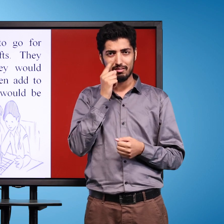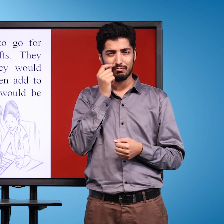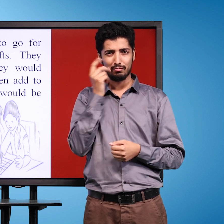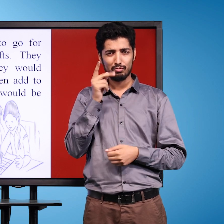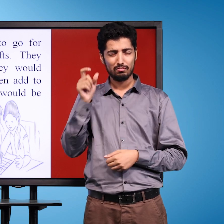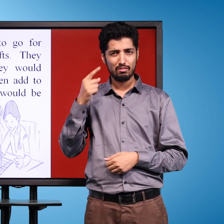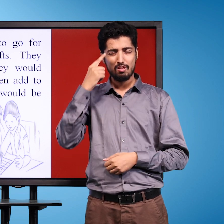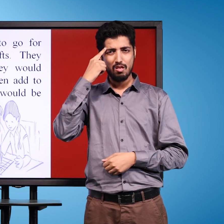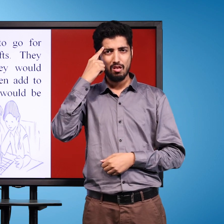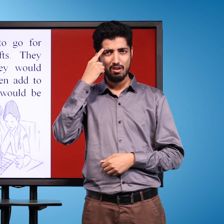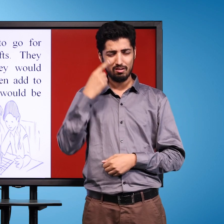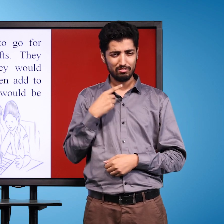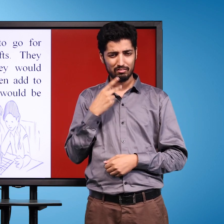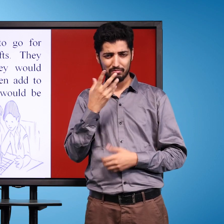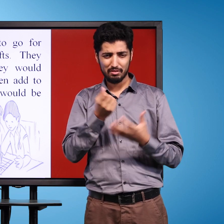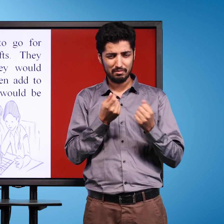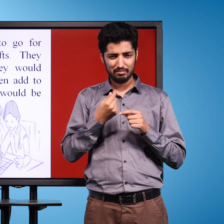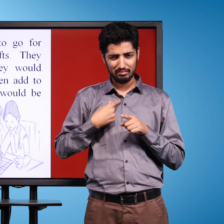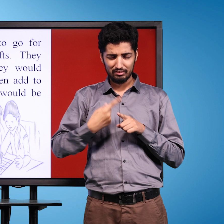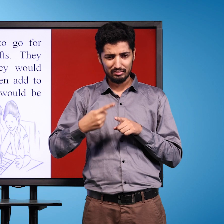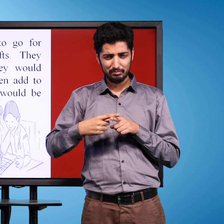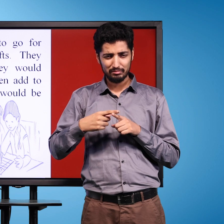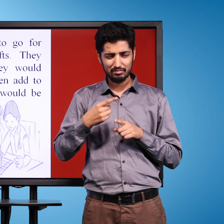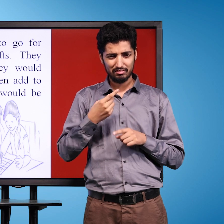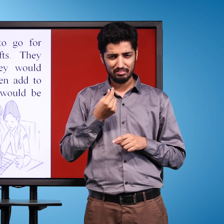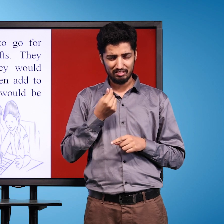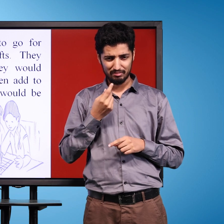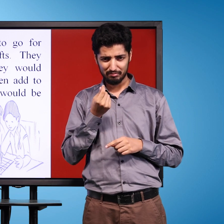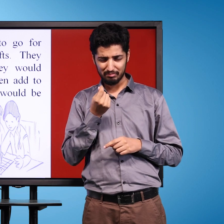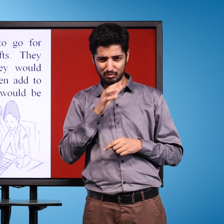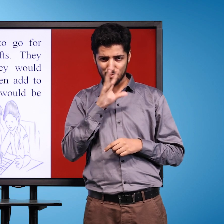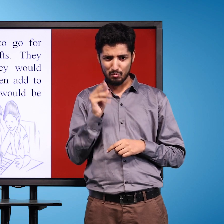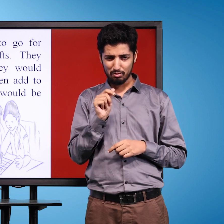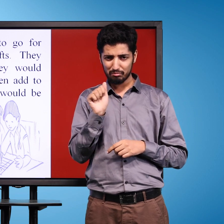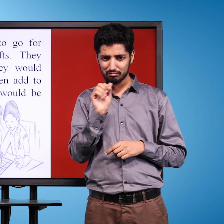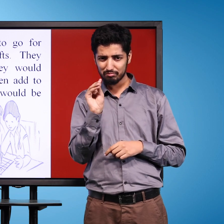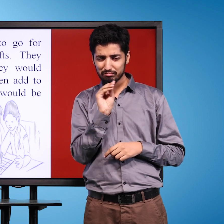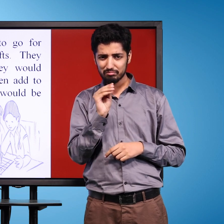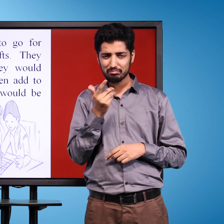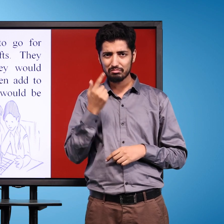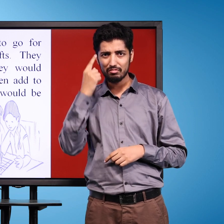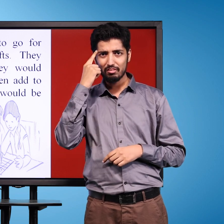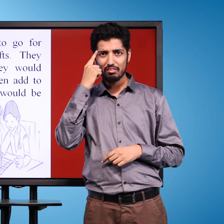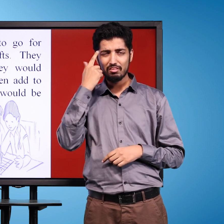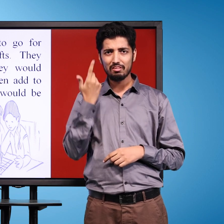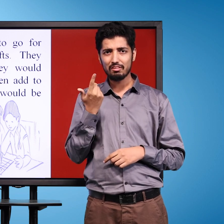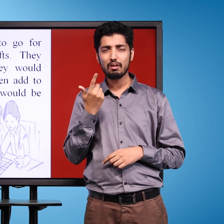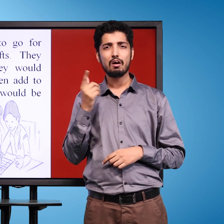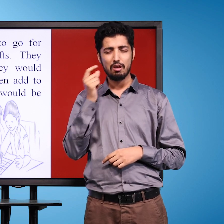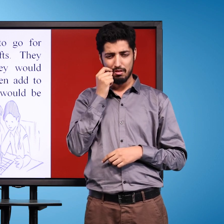They estimate the amount they would spend on all this and then add to see if what they have would be